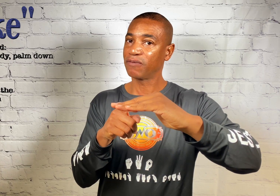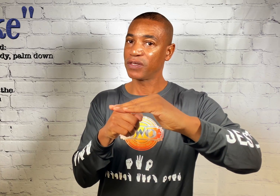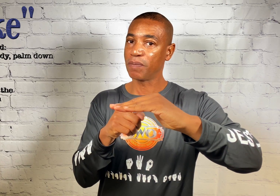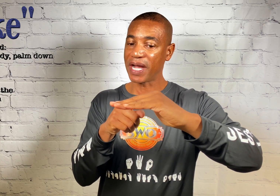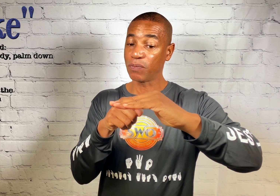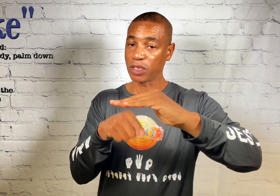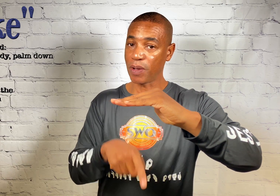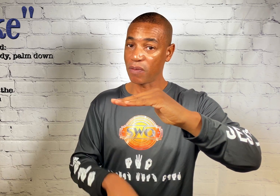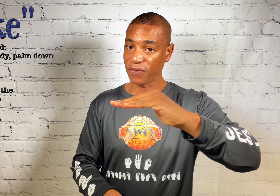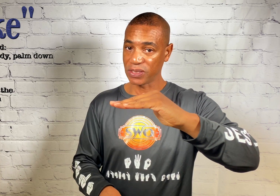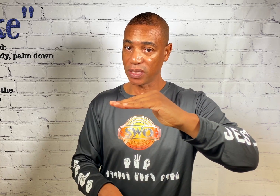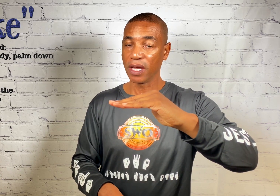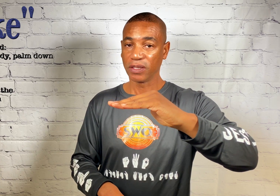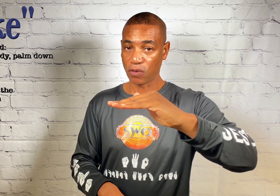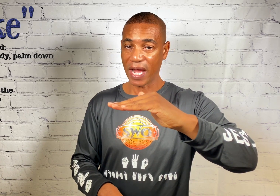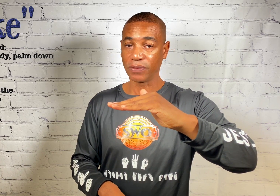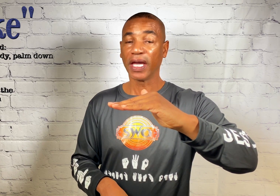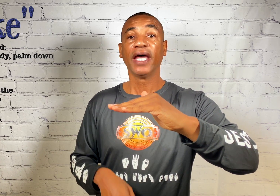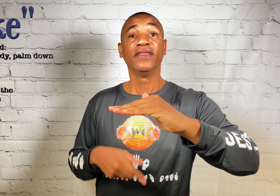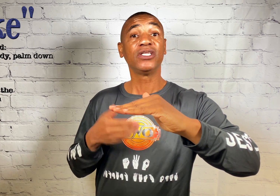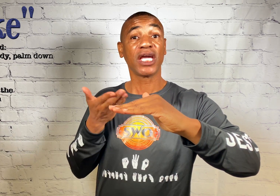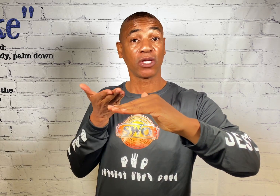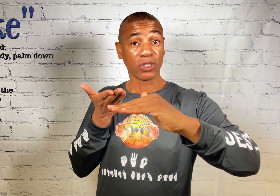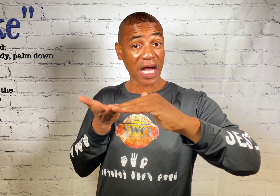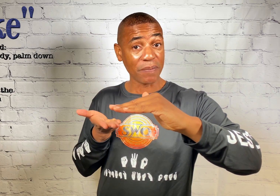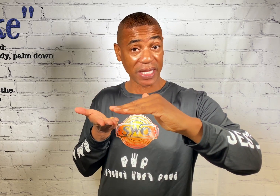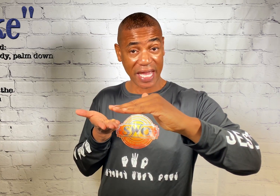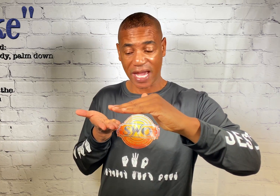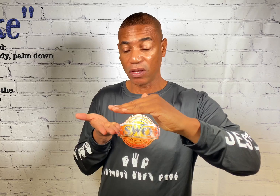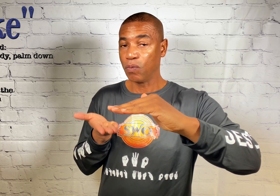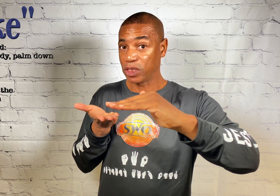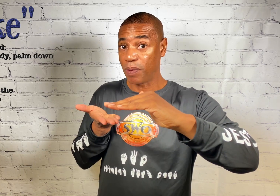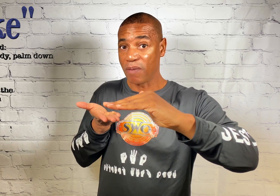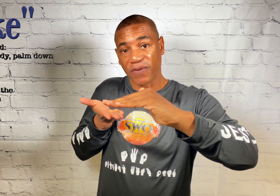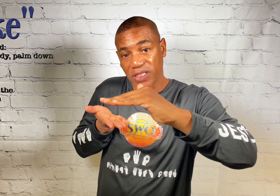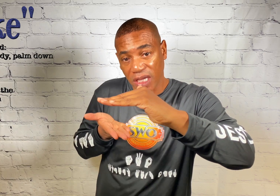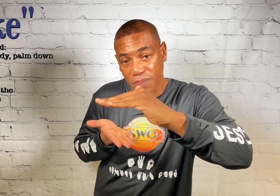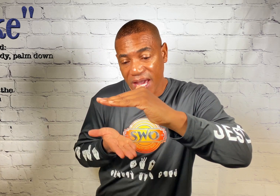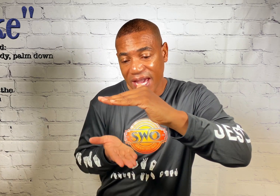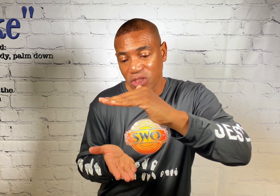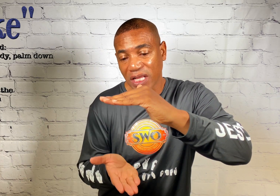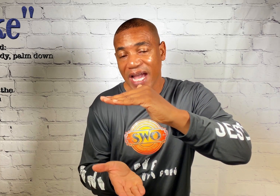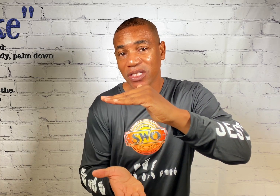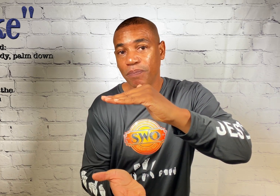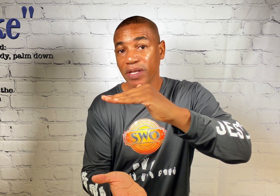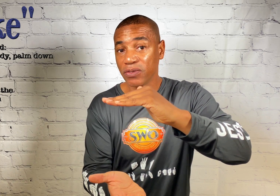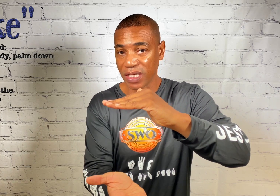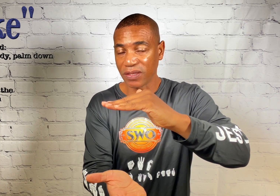front of the body with the palm facing the ground. Then take your dominant hand with the palm facing up. It slides up underneath